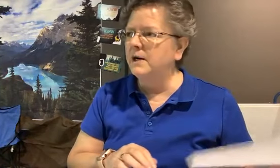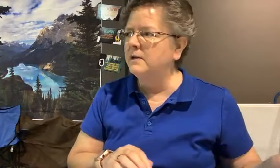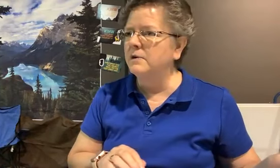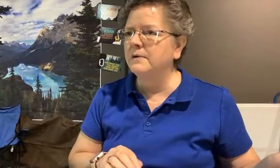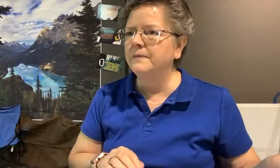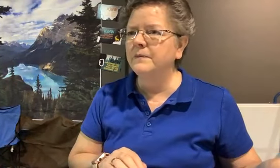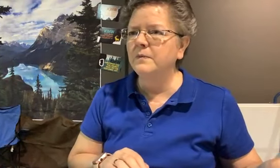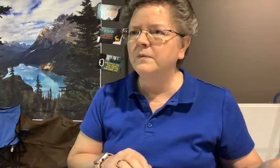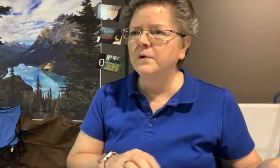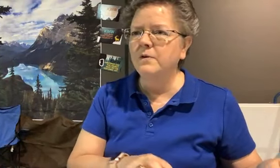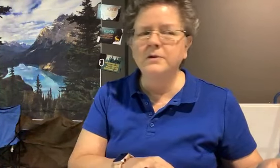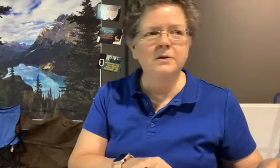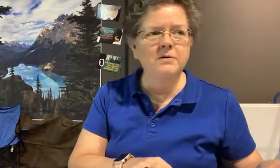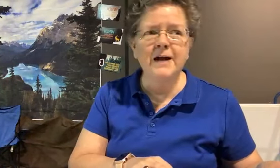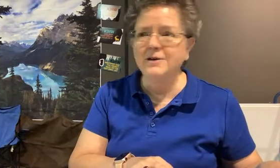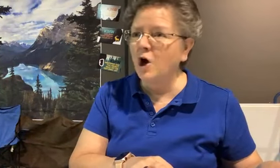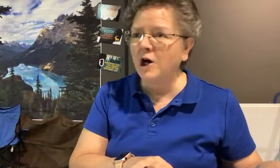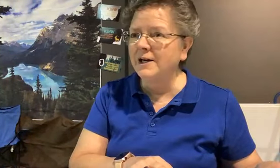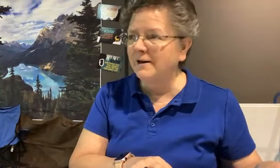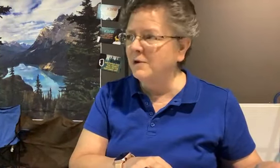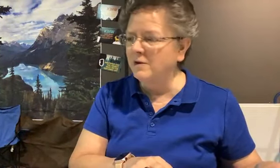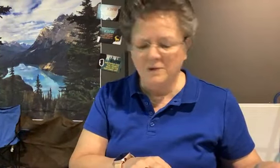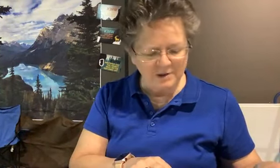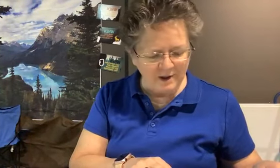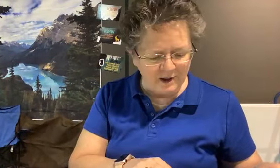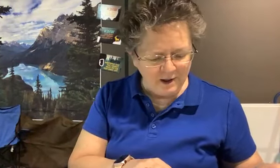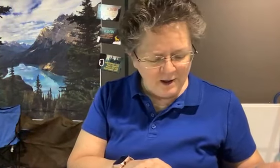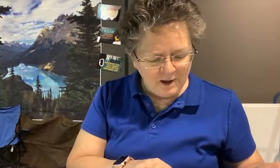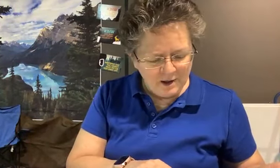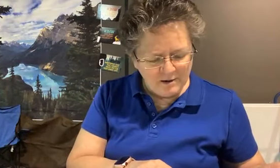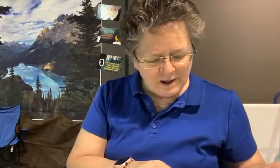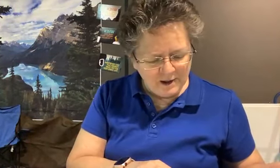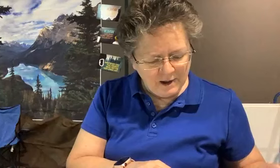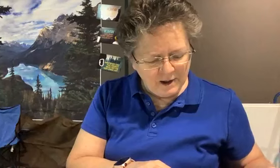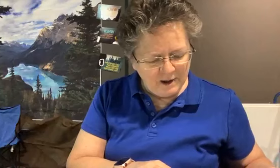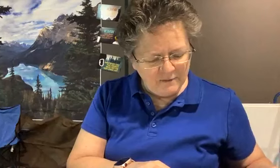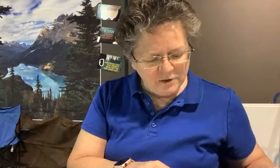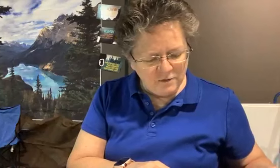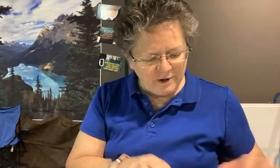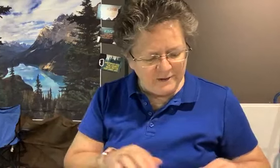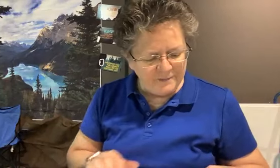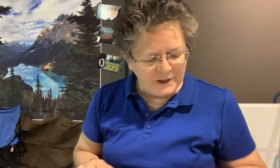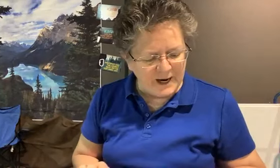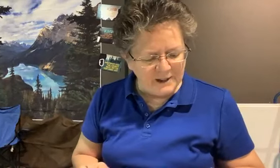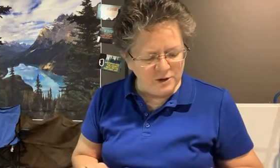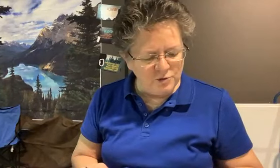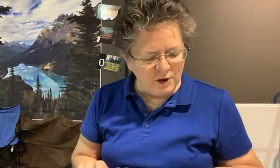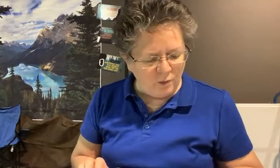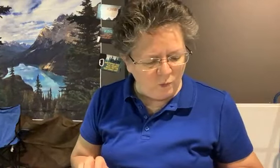that we're going slow. You're not talking. I'm the only one talking. Okay, verse 4. God issues a